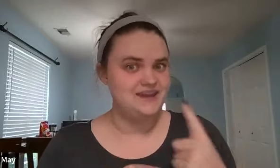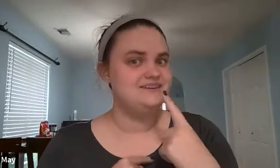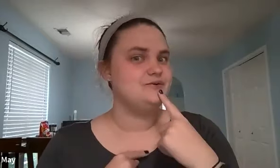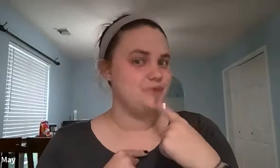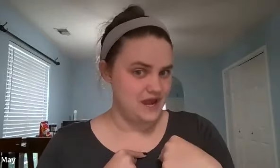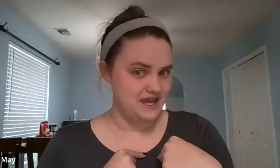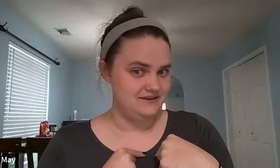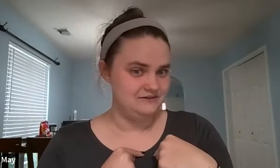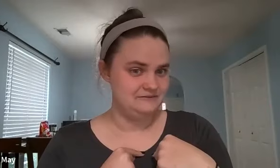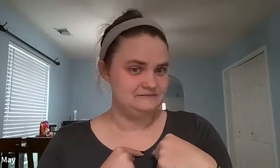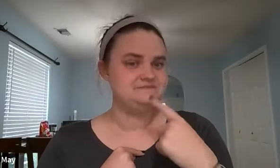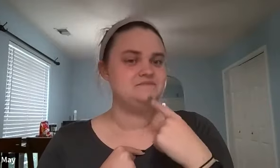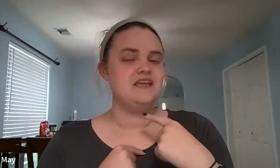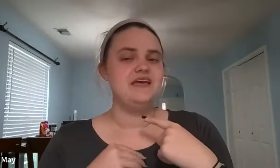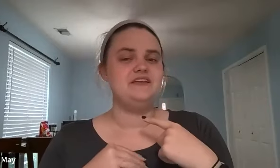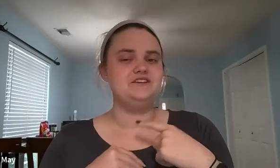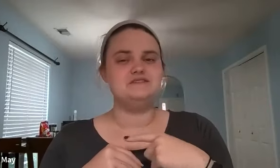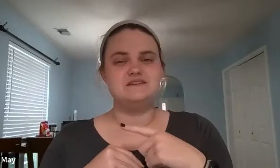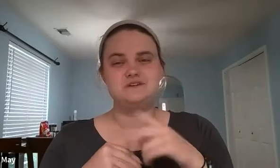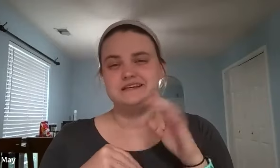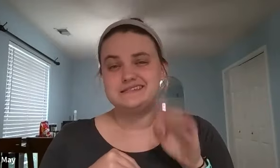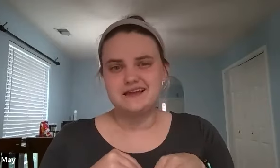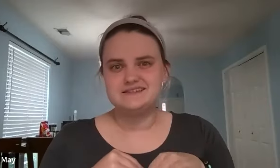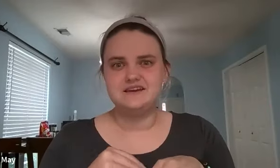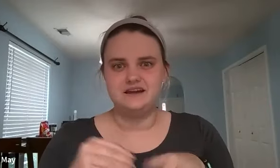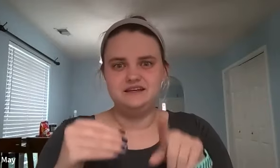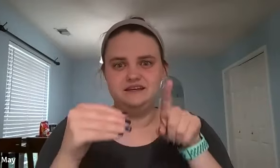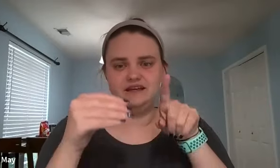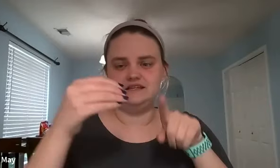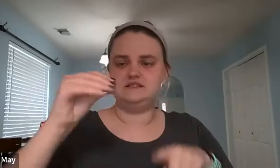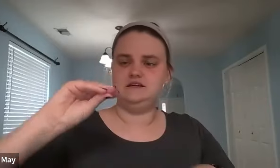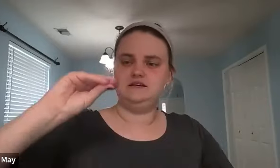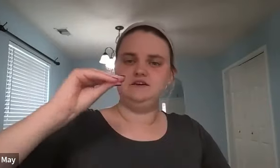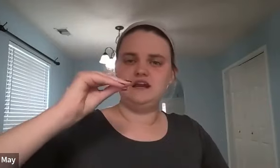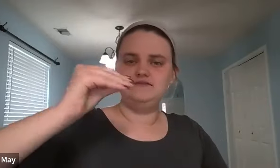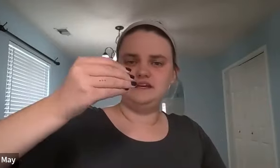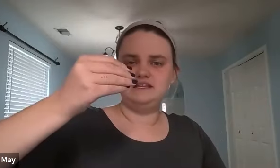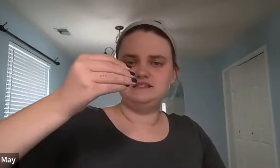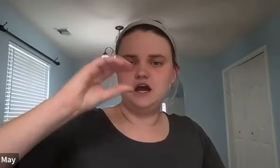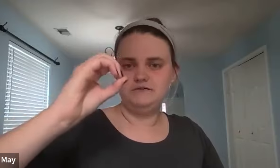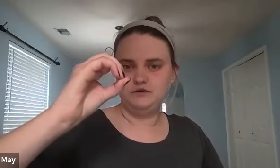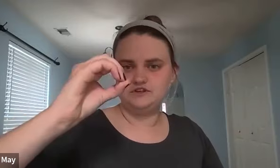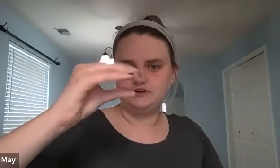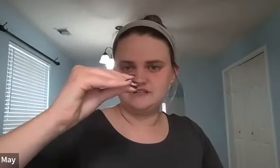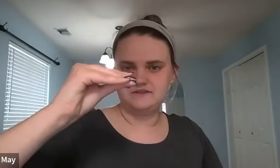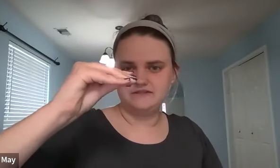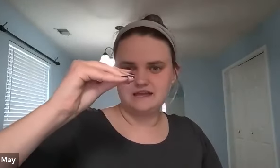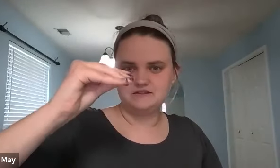red, and then you do the sign for like slice, like cutting. And you kind of like, it's not a full circle, it's kind of a flat